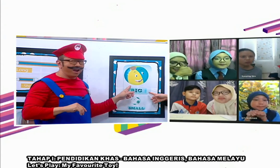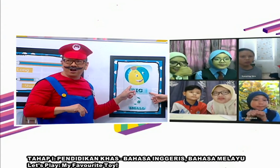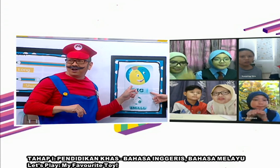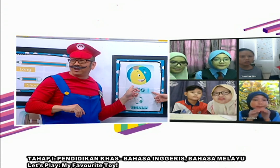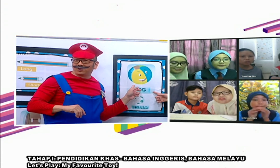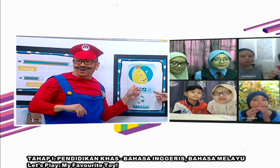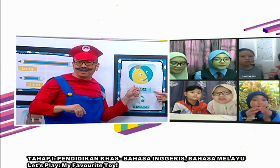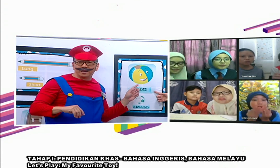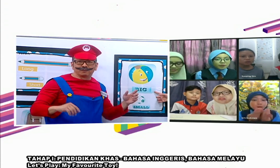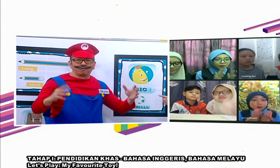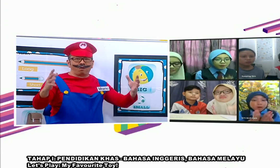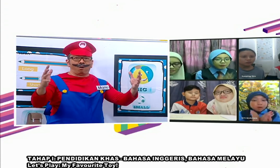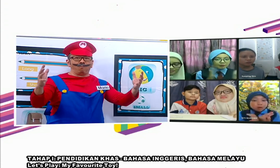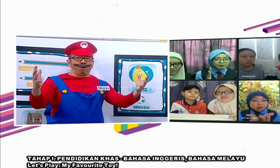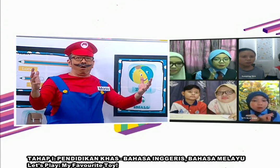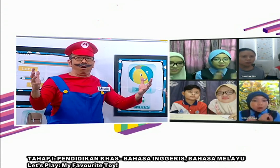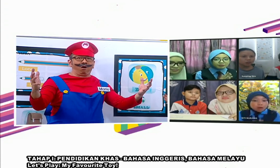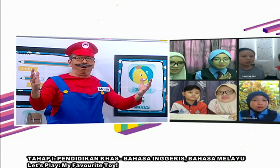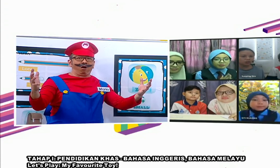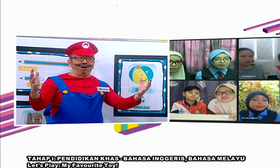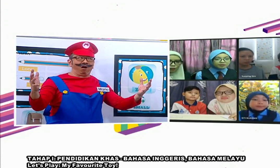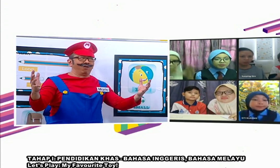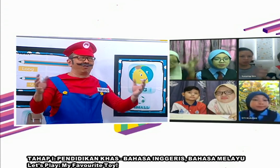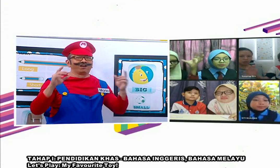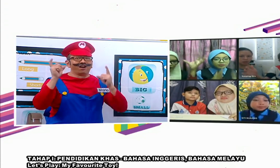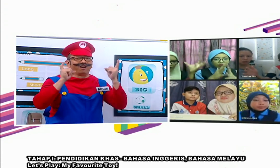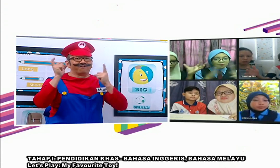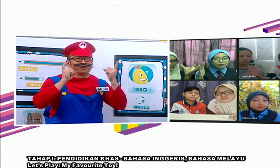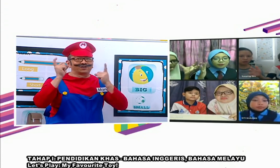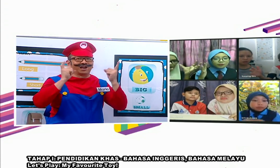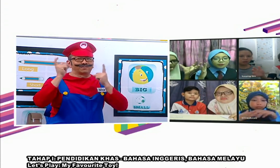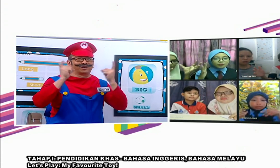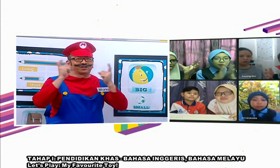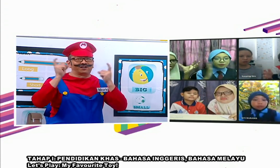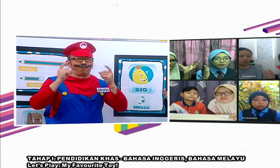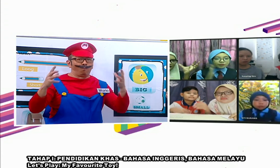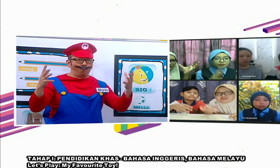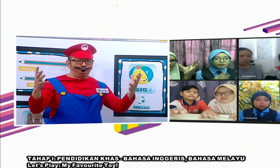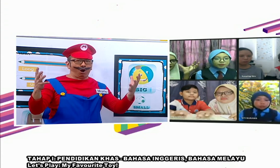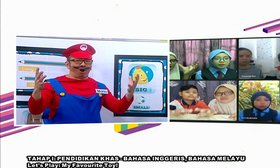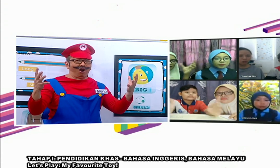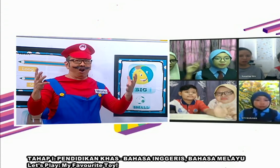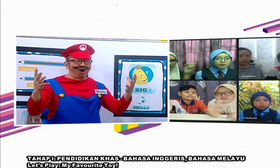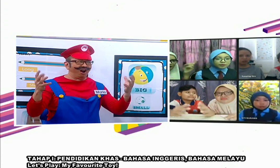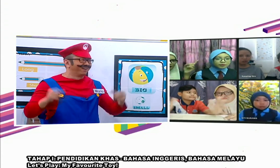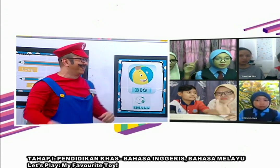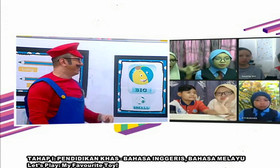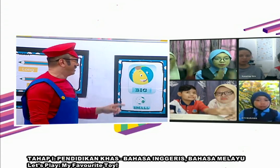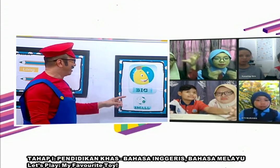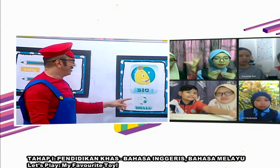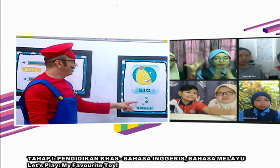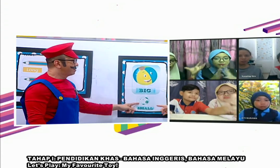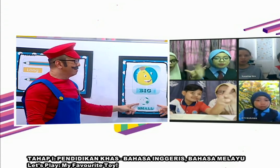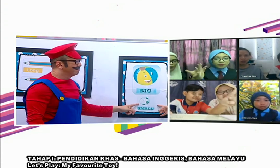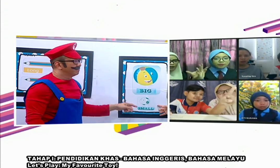Okay. This one is bird. Bird. Okay. Facial expression. Bird. Okay.